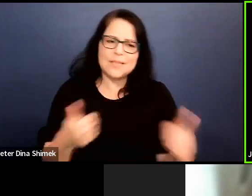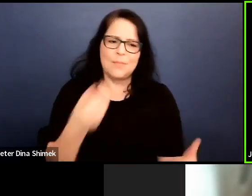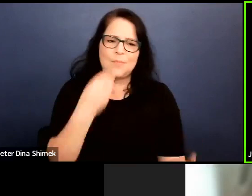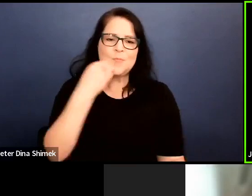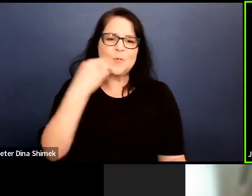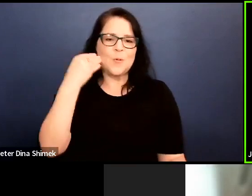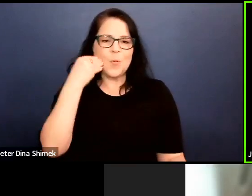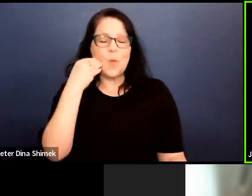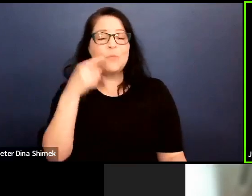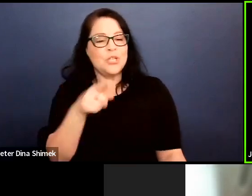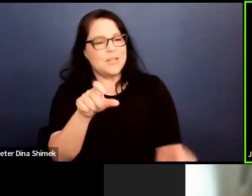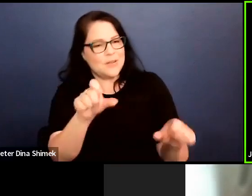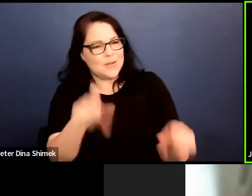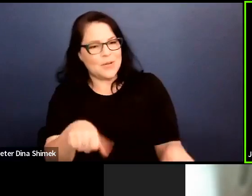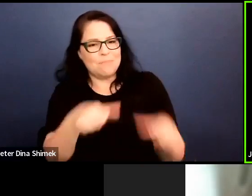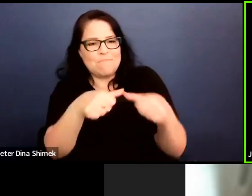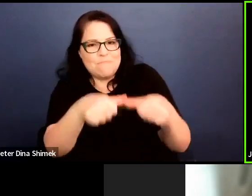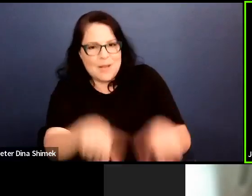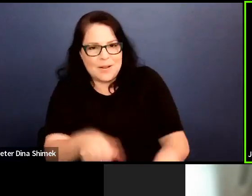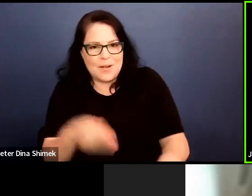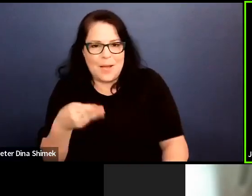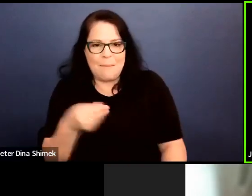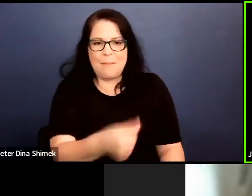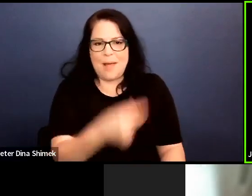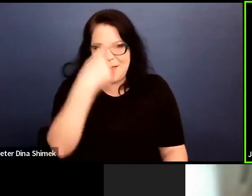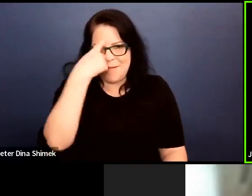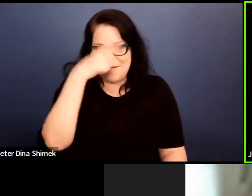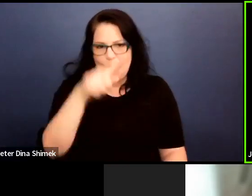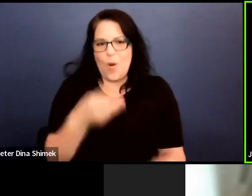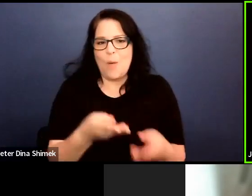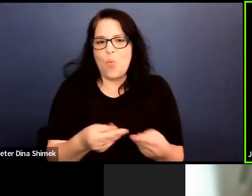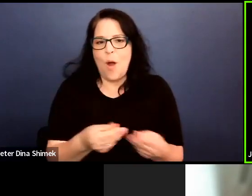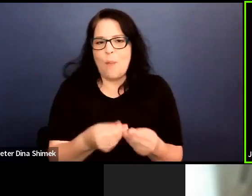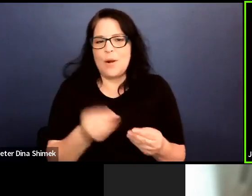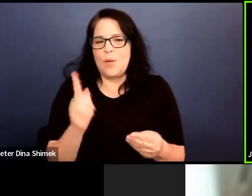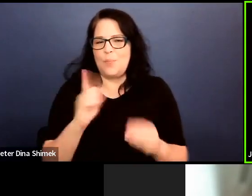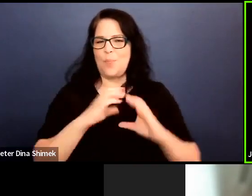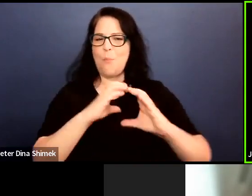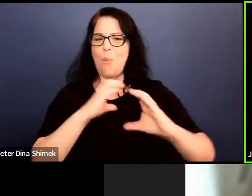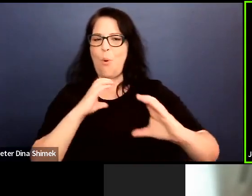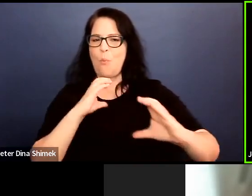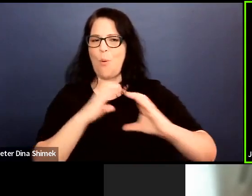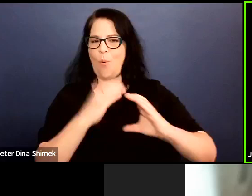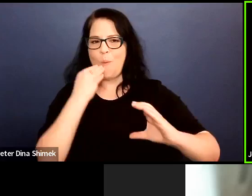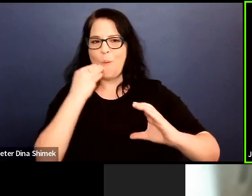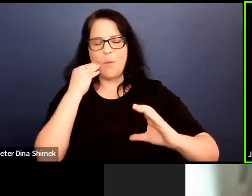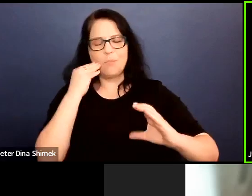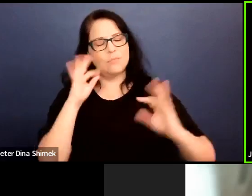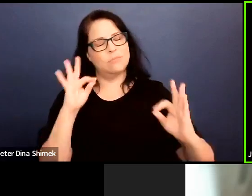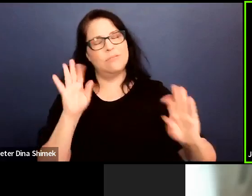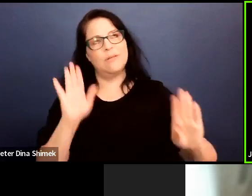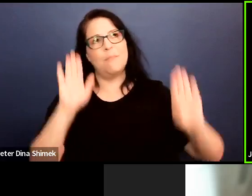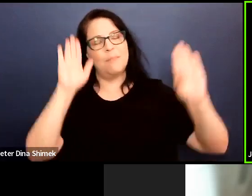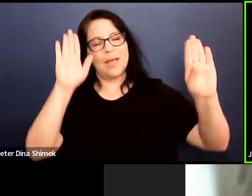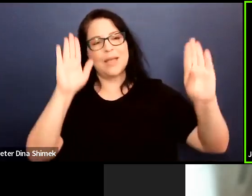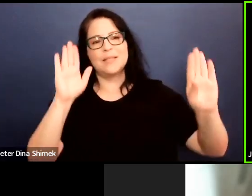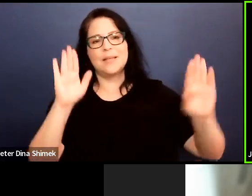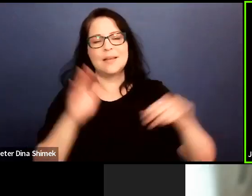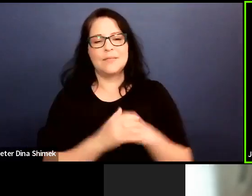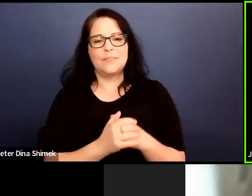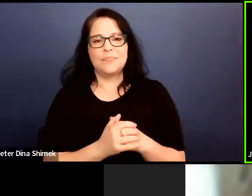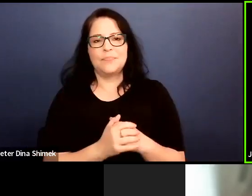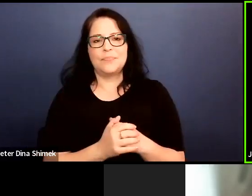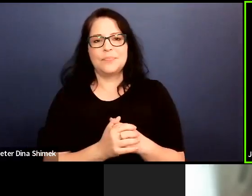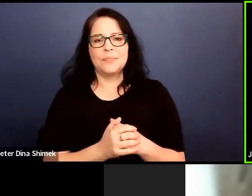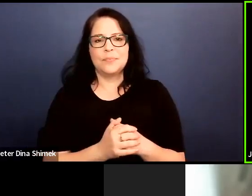a down payment and pay for some property in a mobile home, which was amazing for her. And I encourage